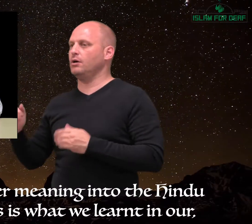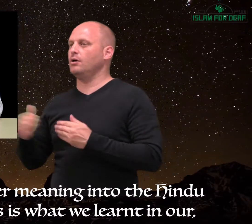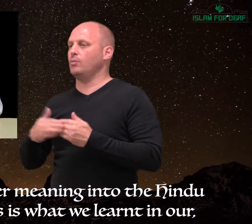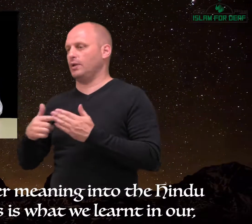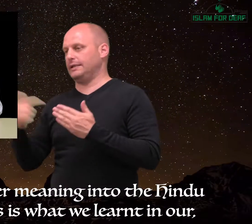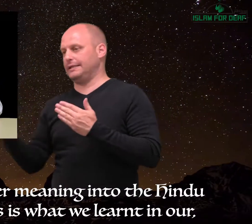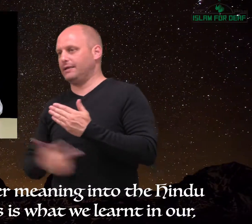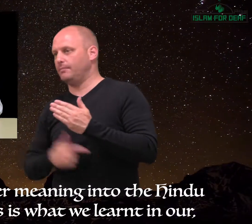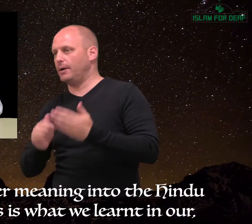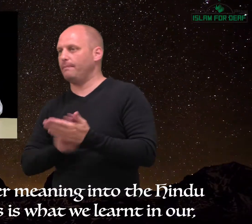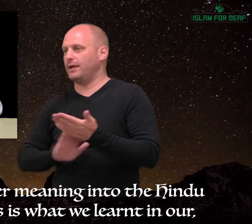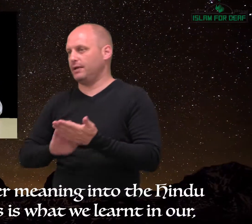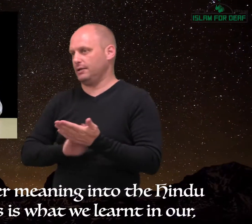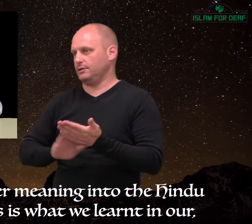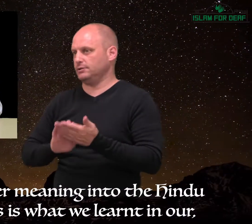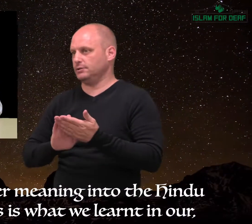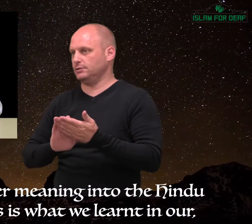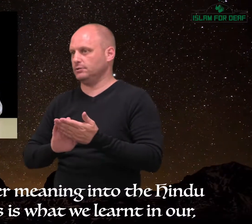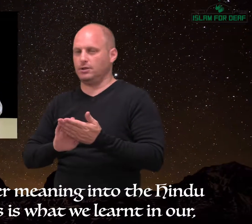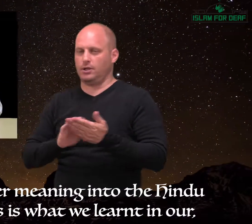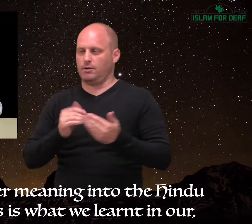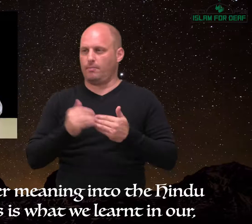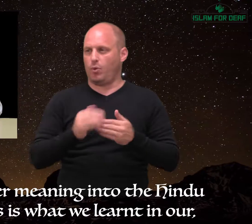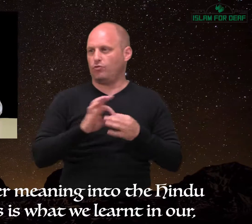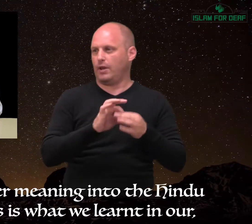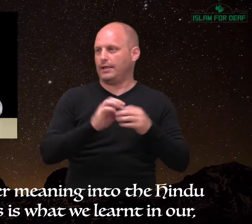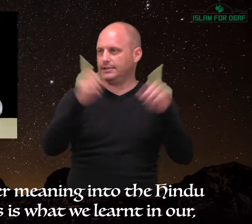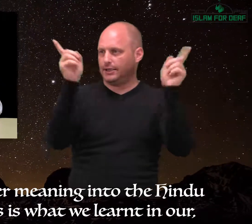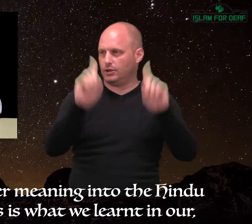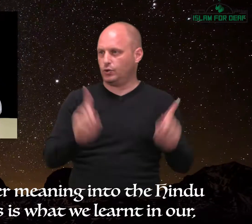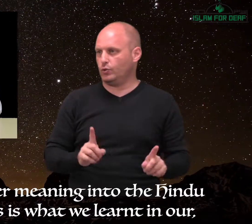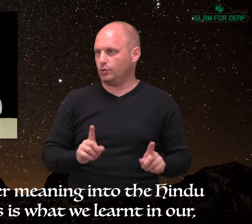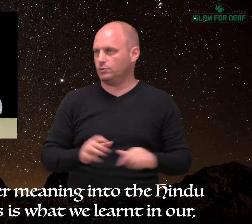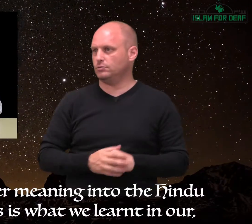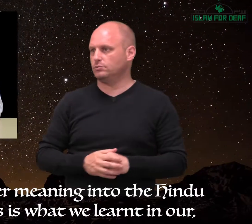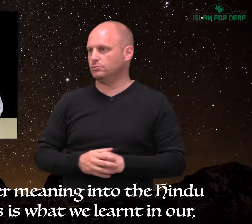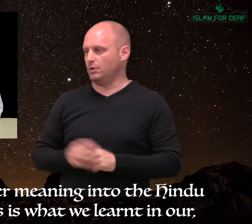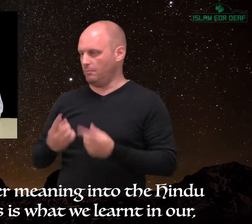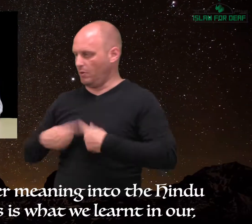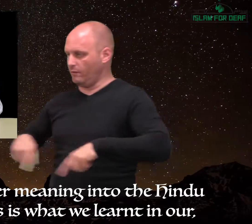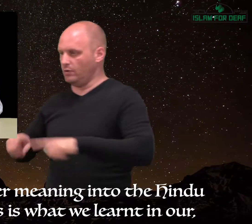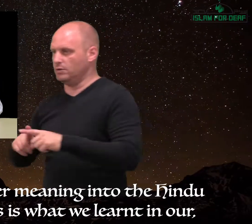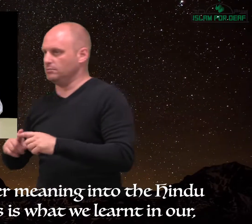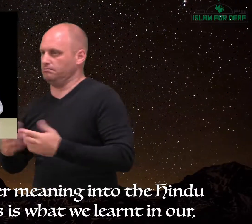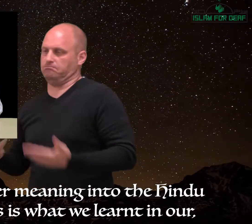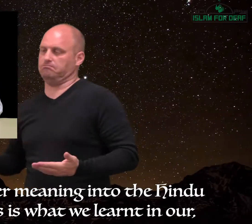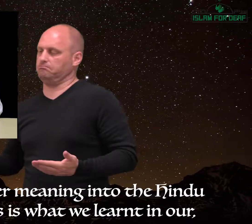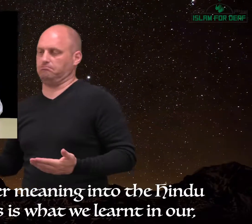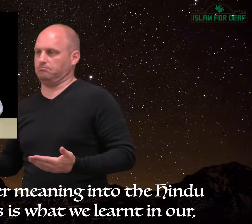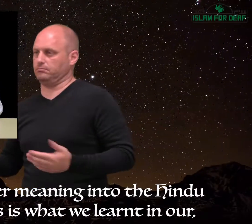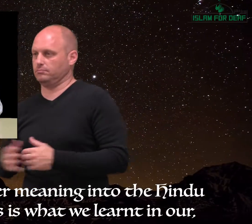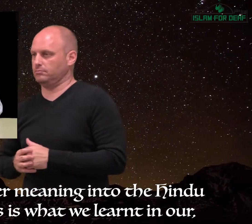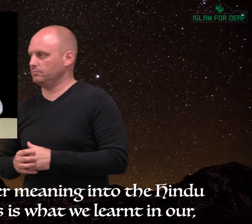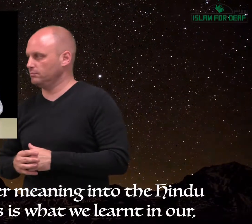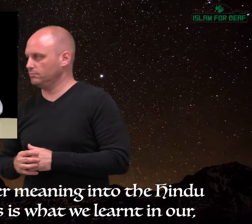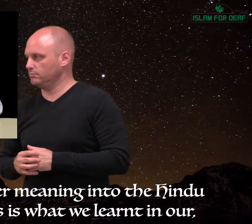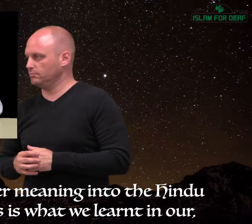into the Hindu religion. Yeah. But for us, simply, yeah, this is what